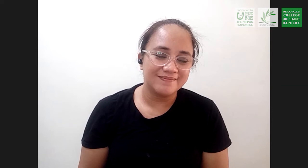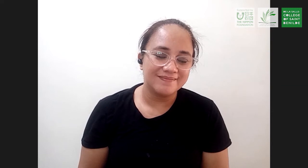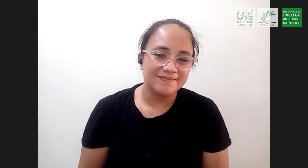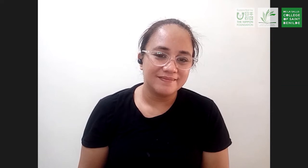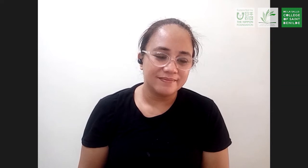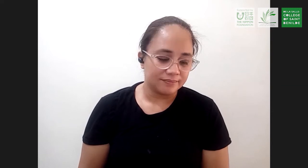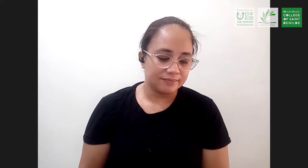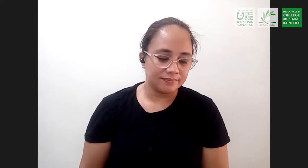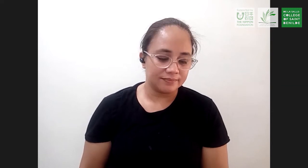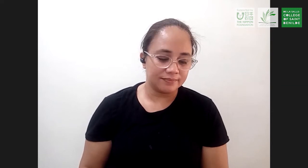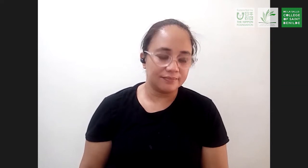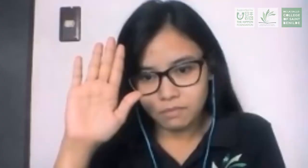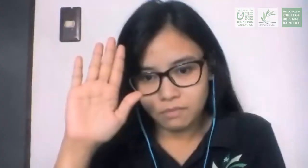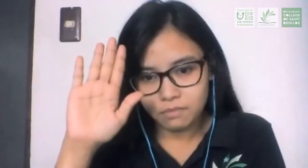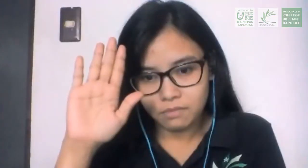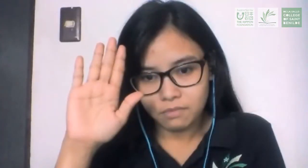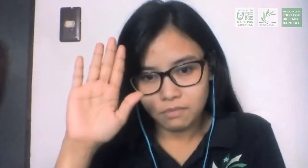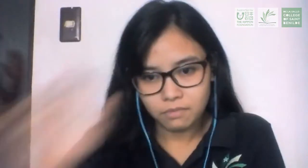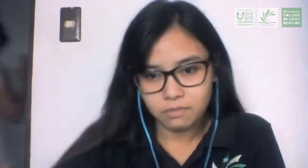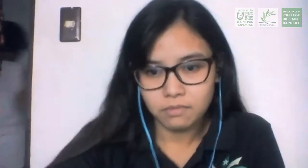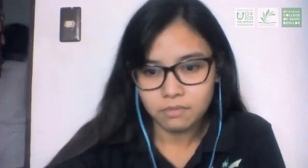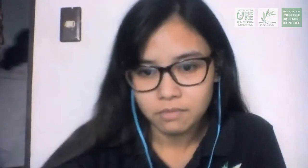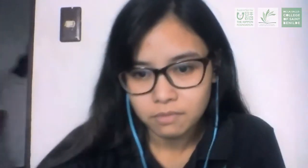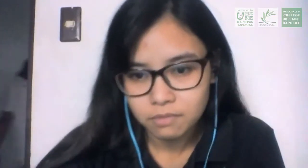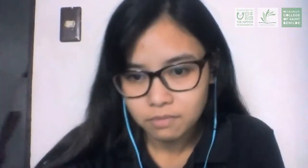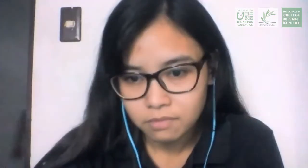Yami has her hand up. Mm-hmm.